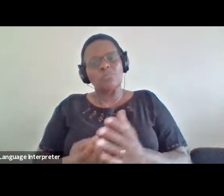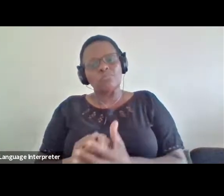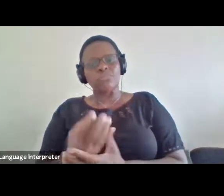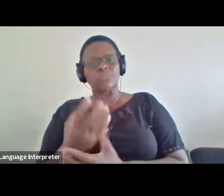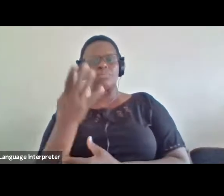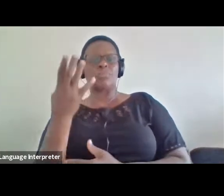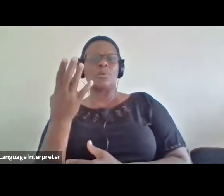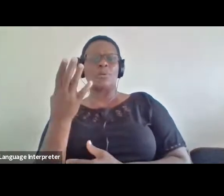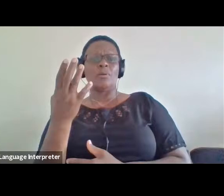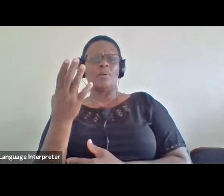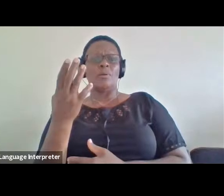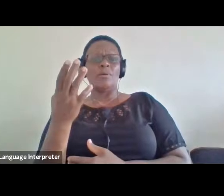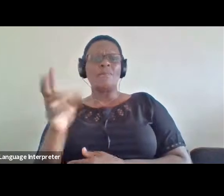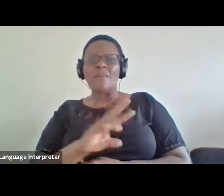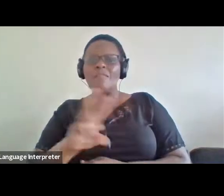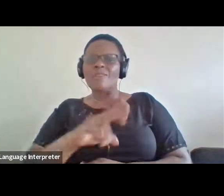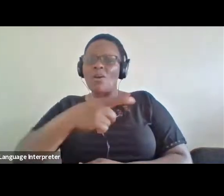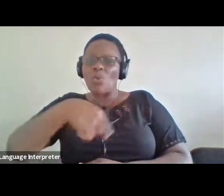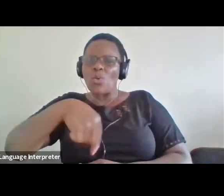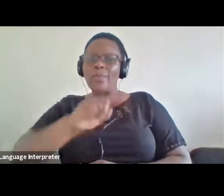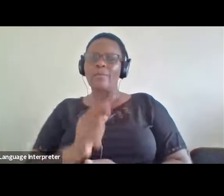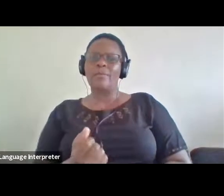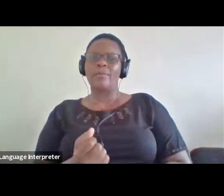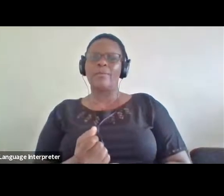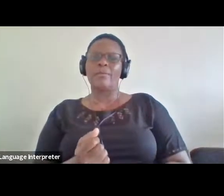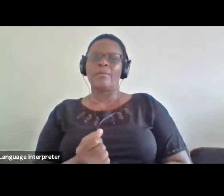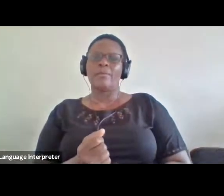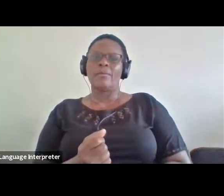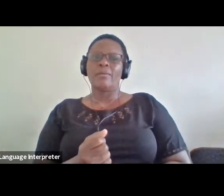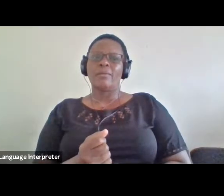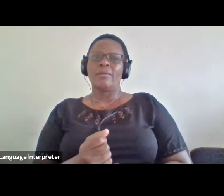I have, just as we all have.